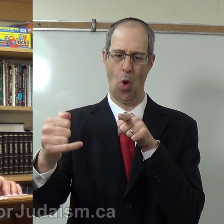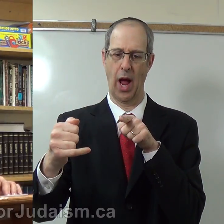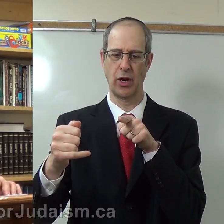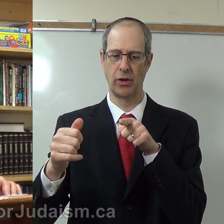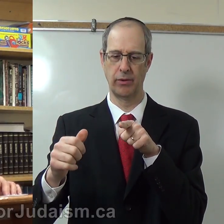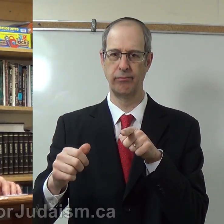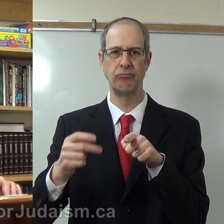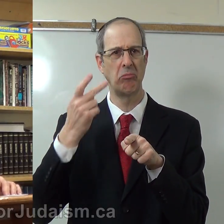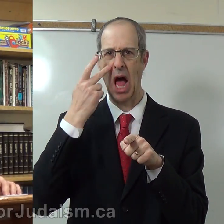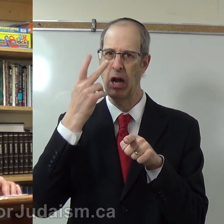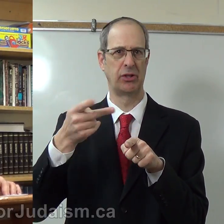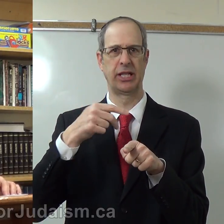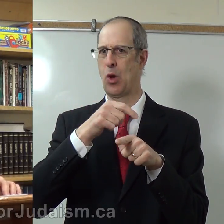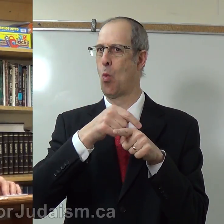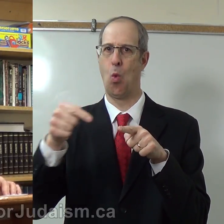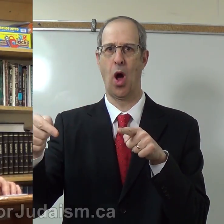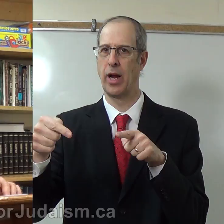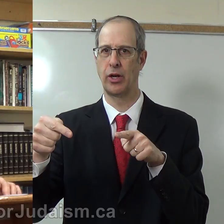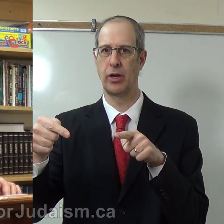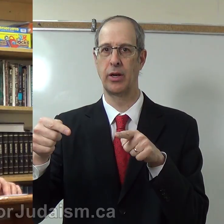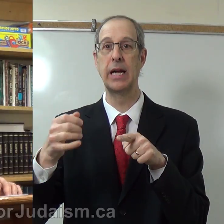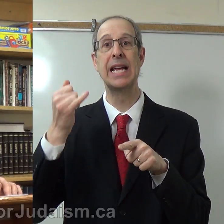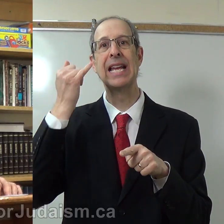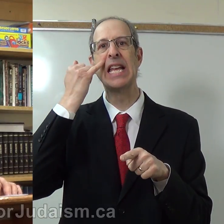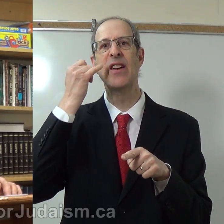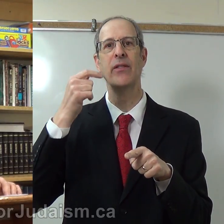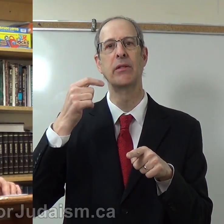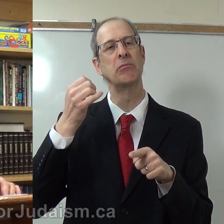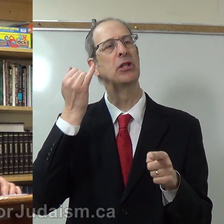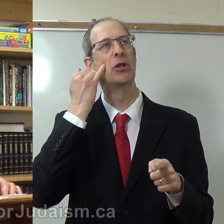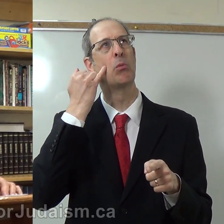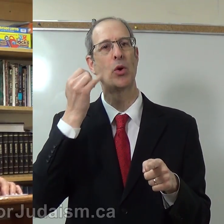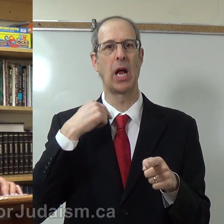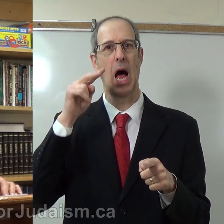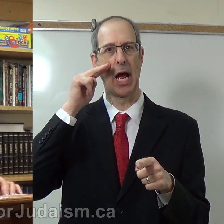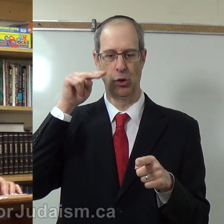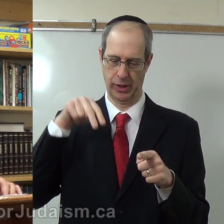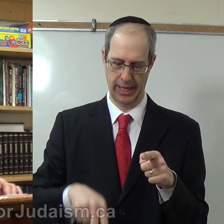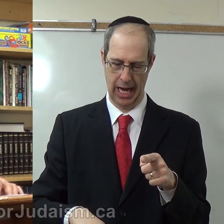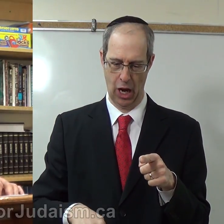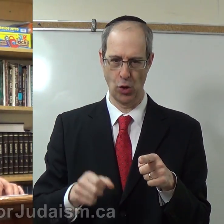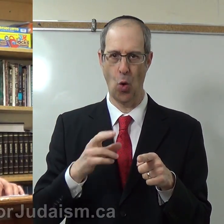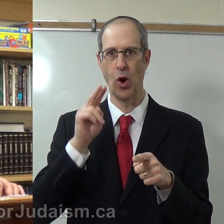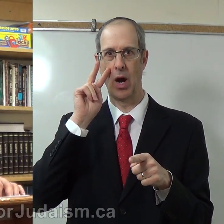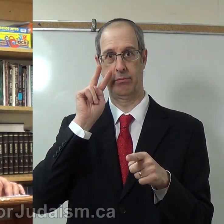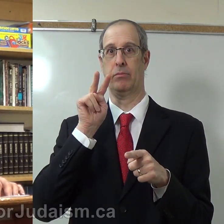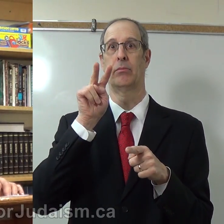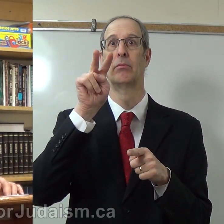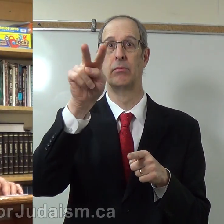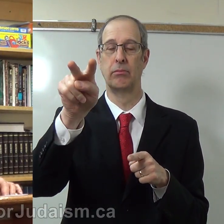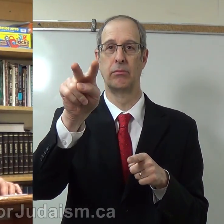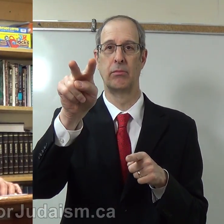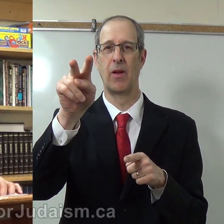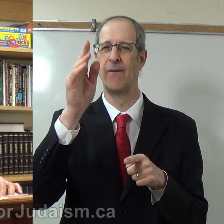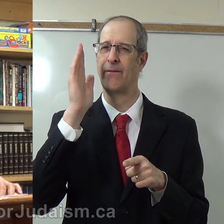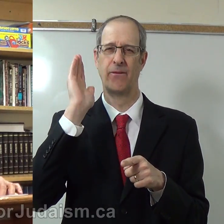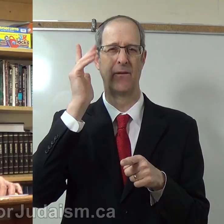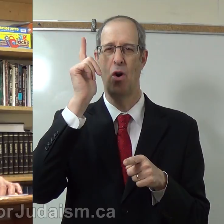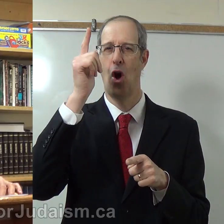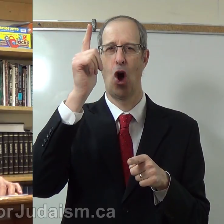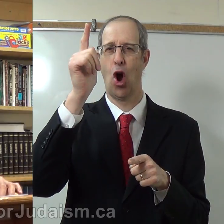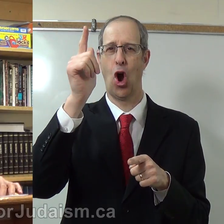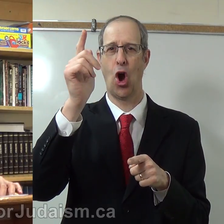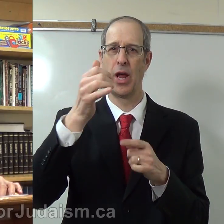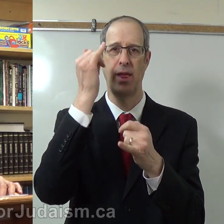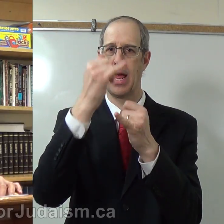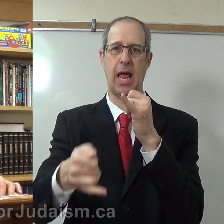He said, if I was to look down, or if I was to look ahead to see how far it is to get